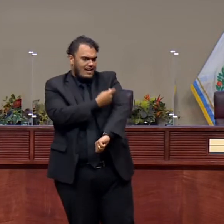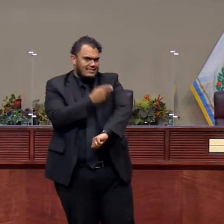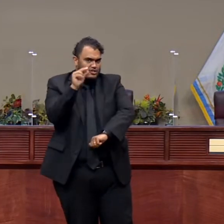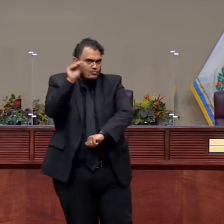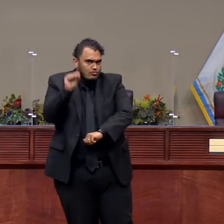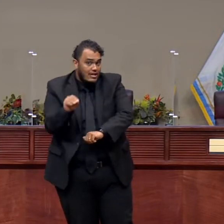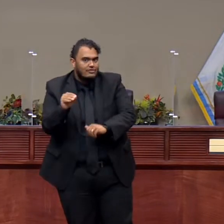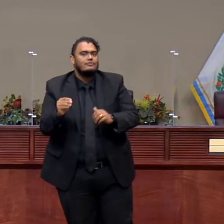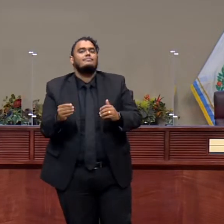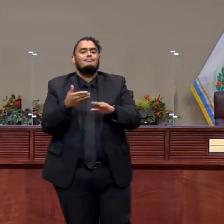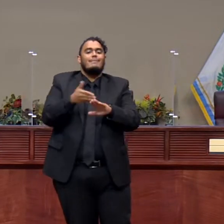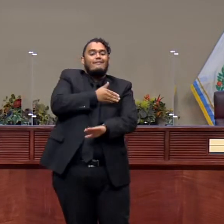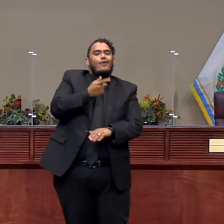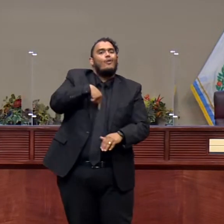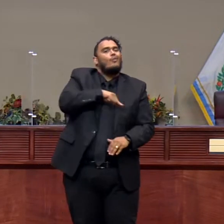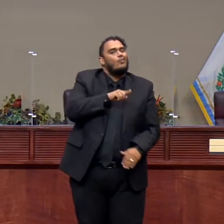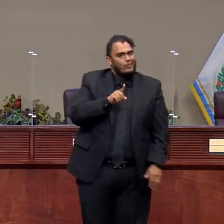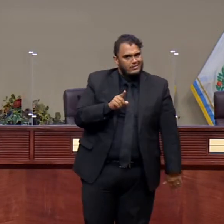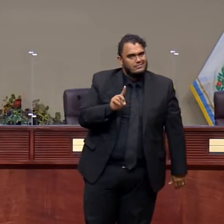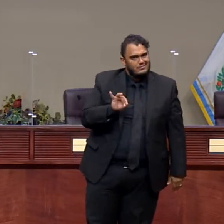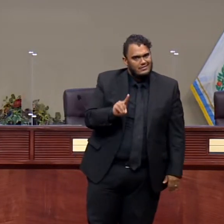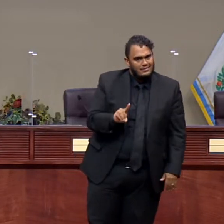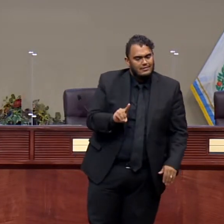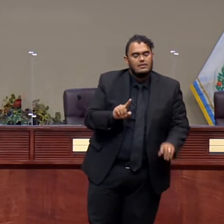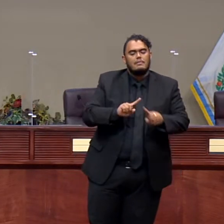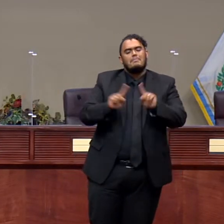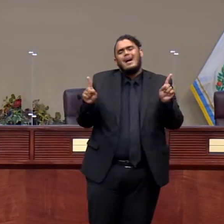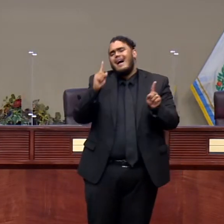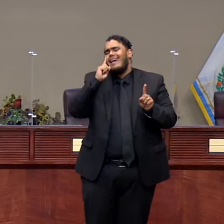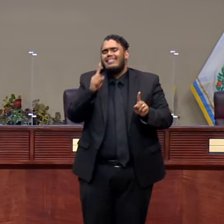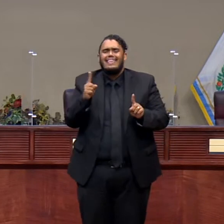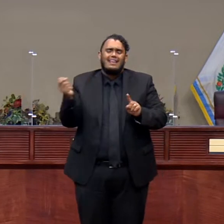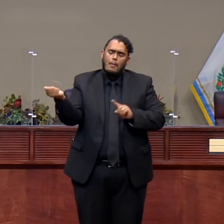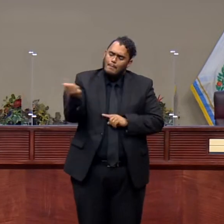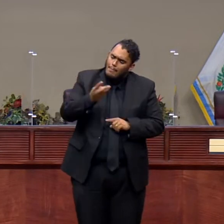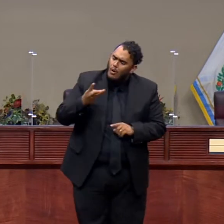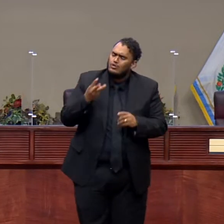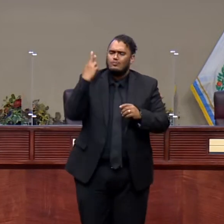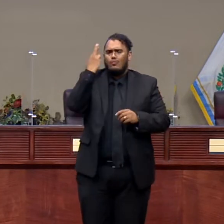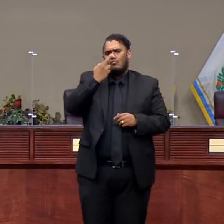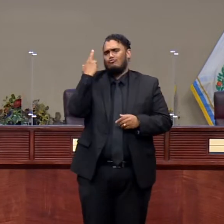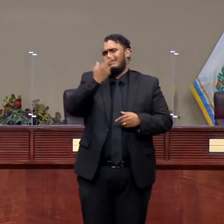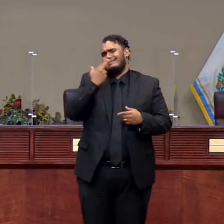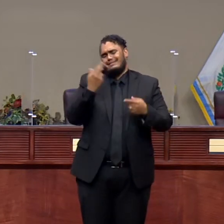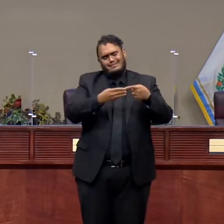there. But I think it's a multi-layer approach. If you look at the data,